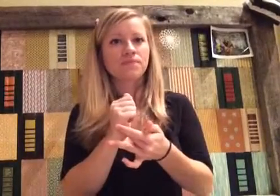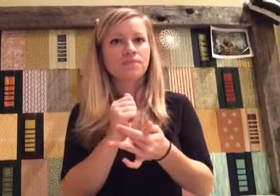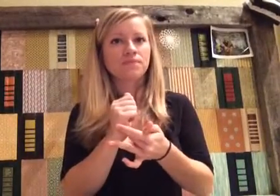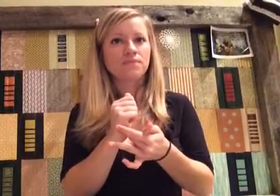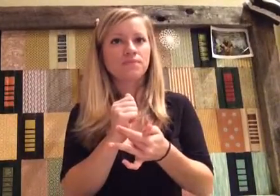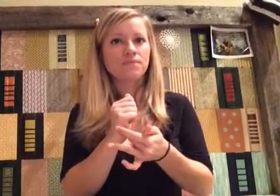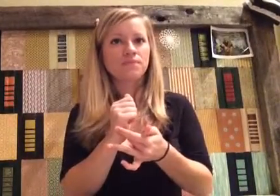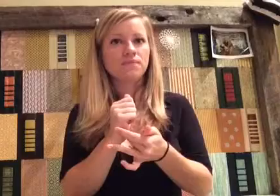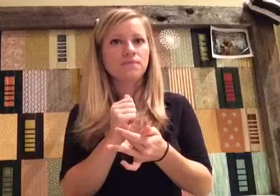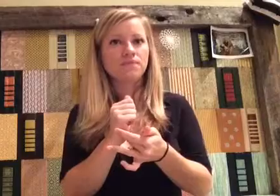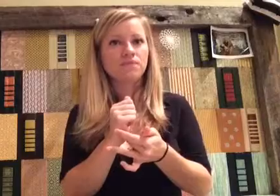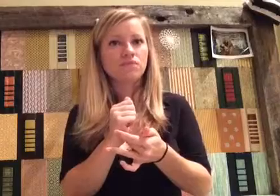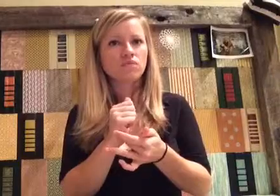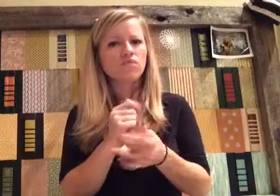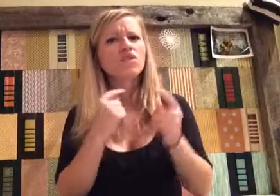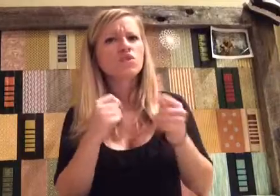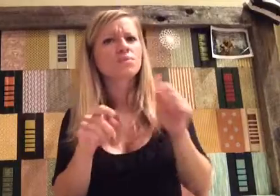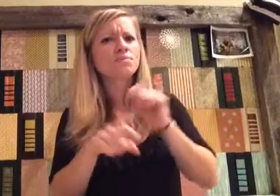Let's try some practice problems.